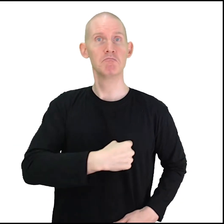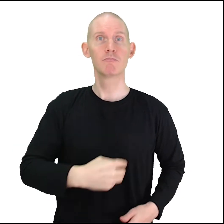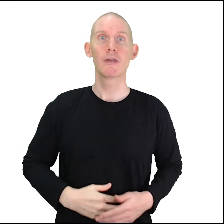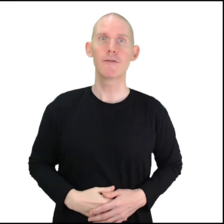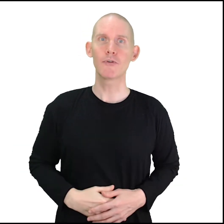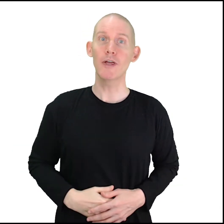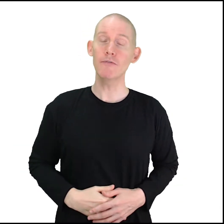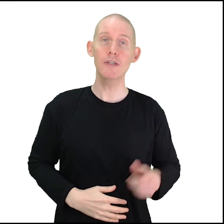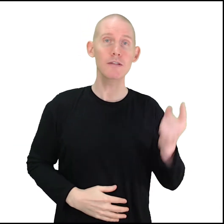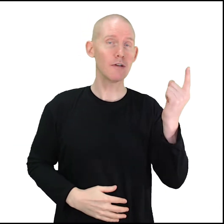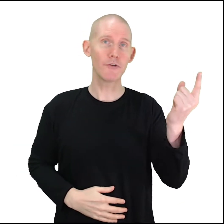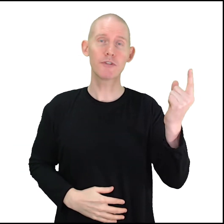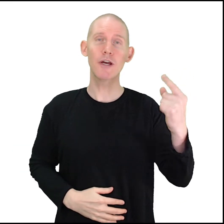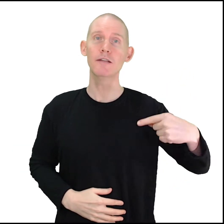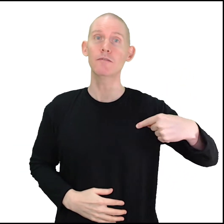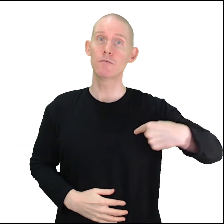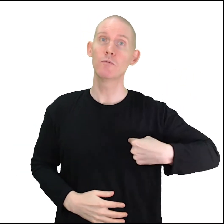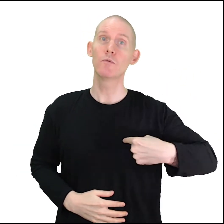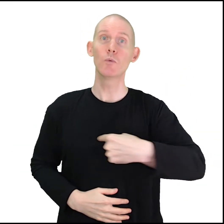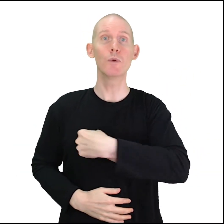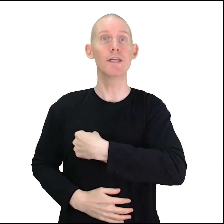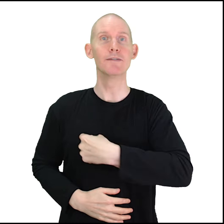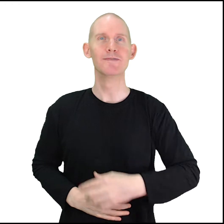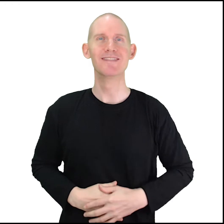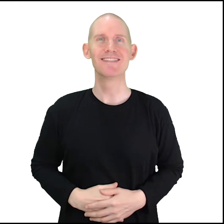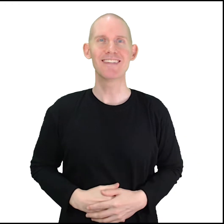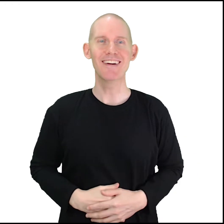If you're lefty, other side, we.